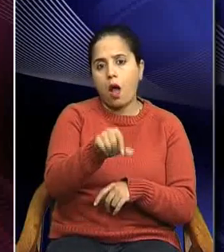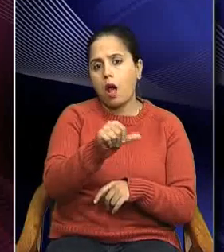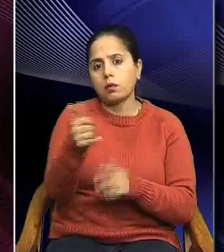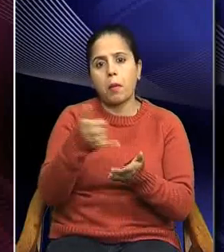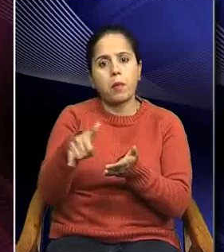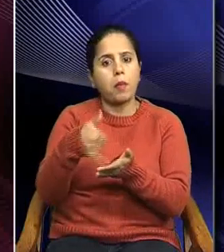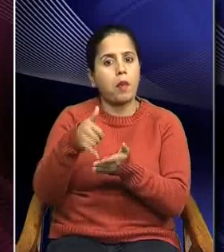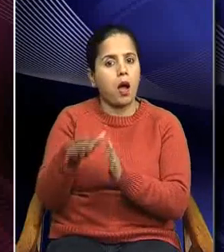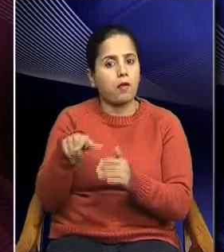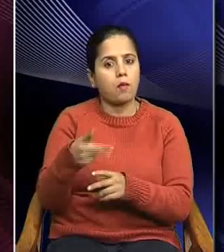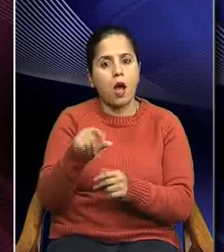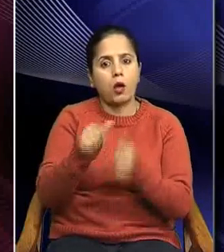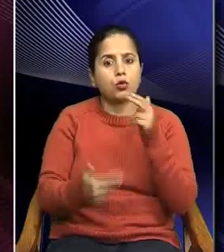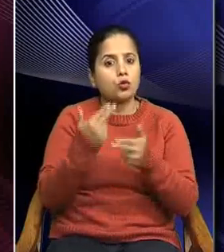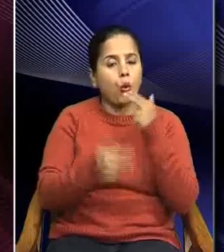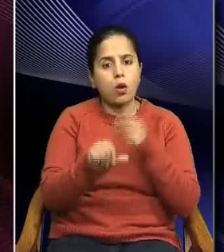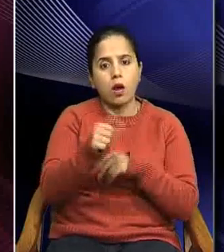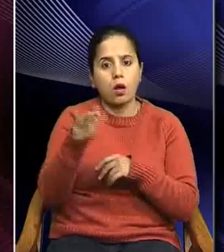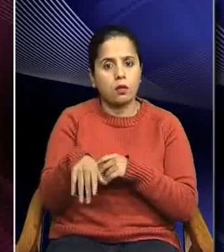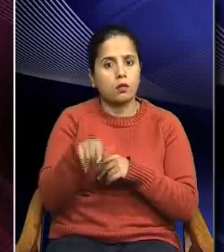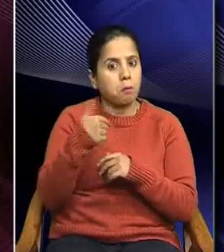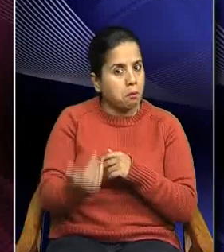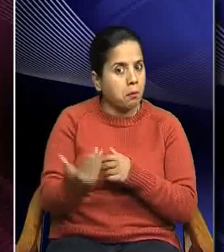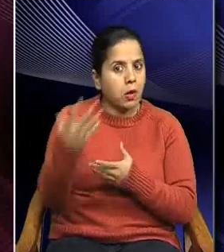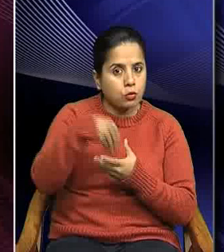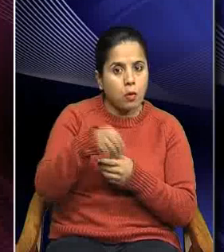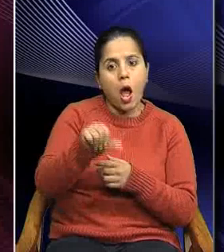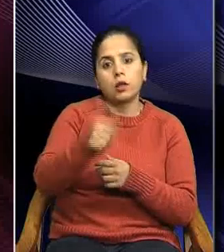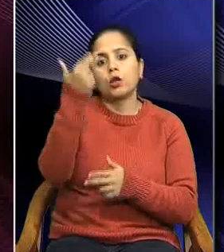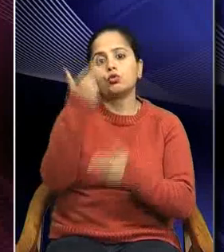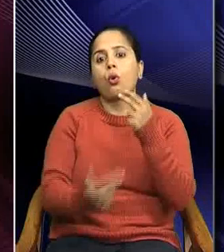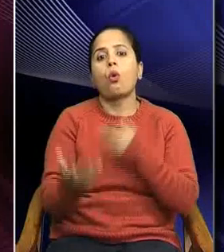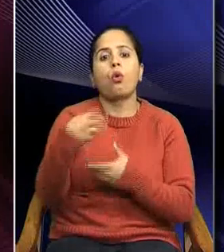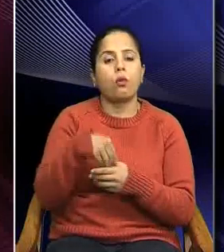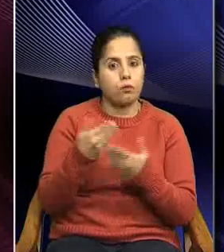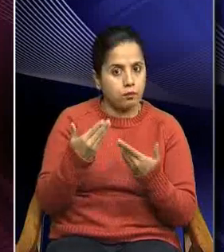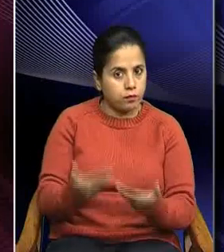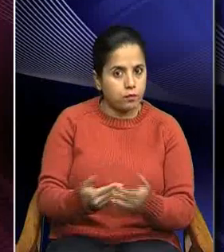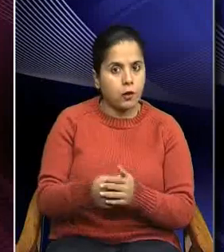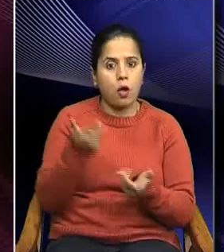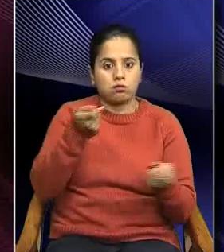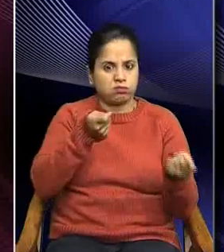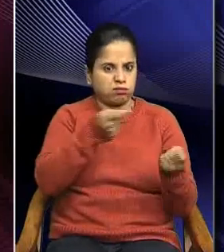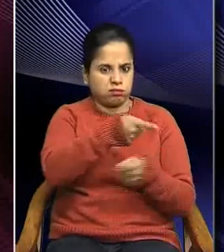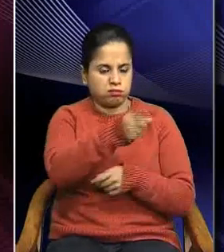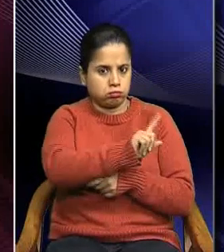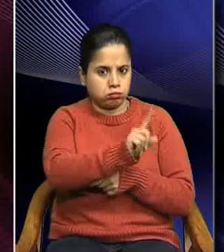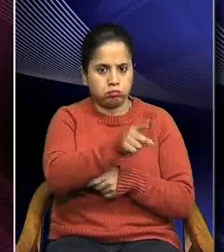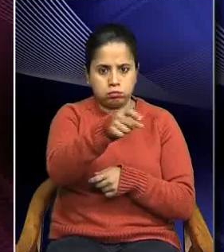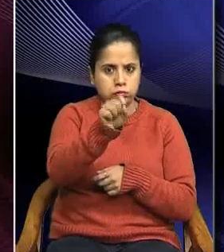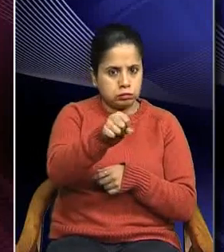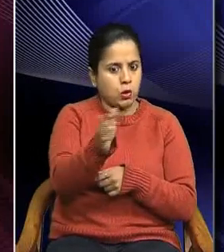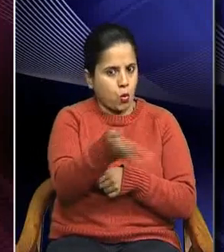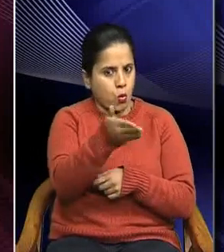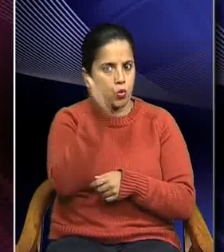of several other stories, there is incorporation of some other stories, there is subordination of some other stories, and